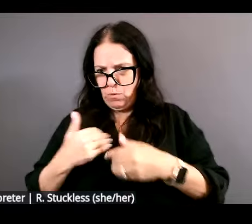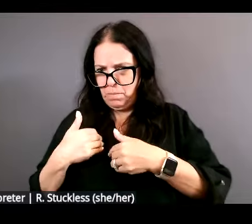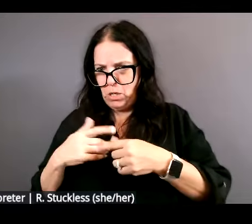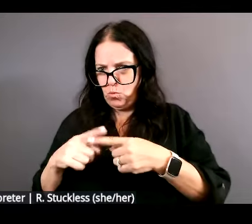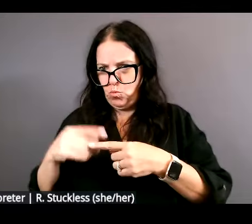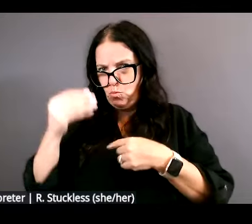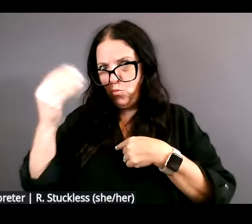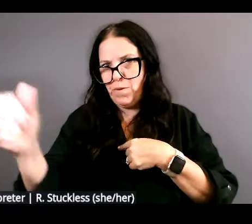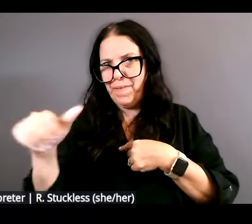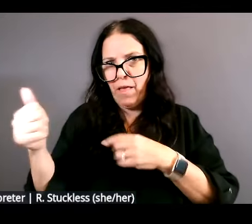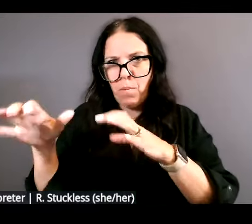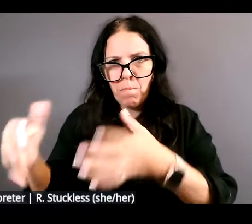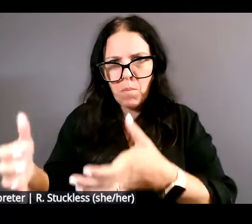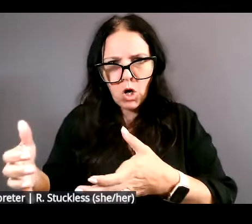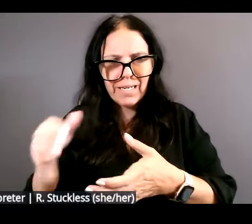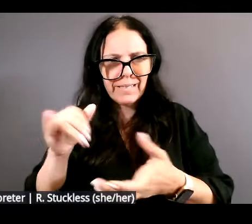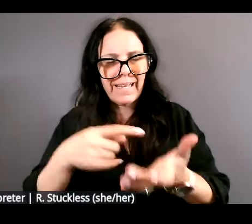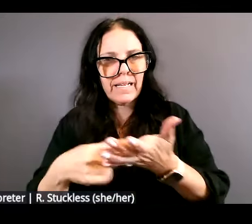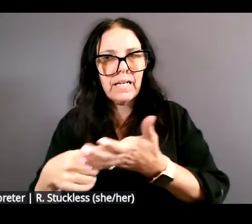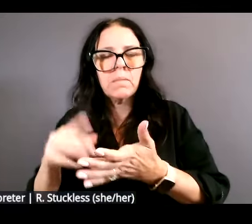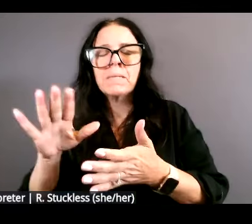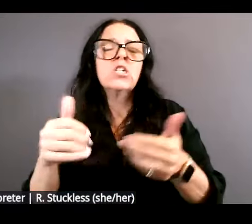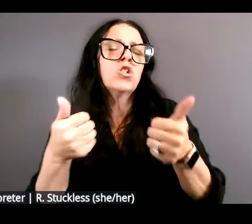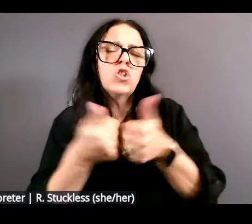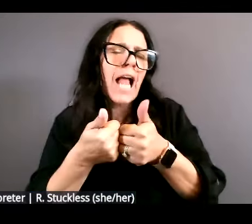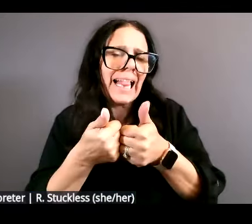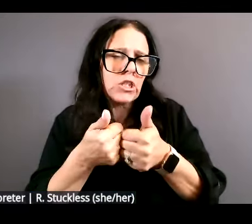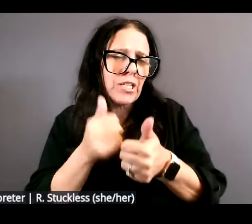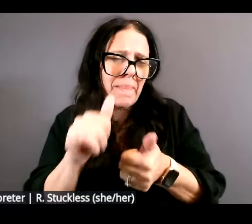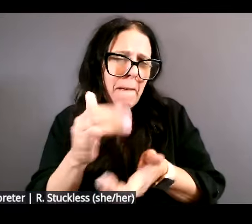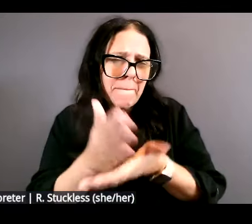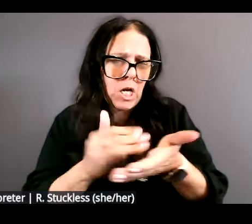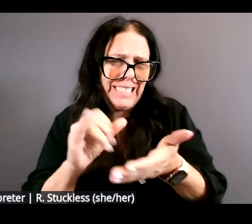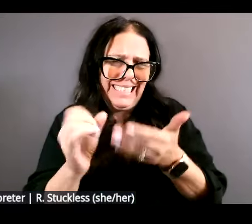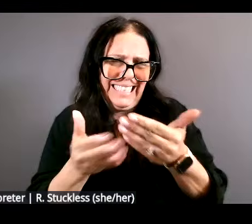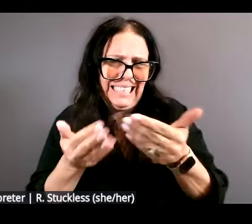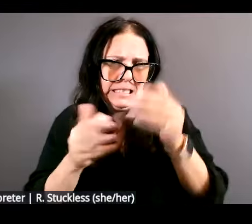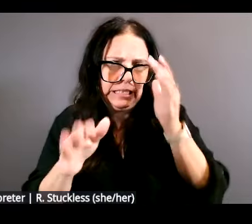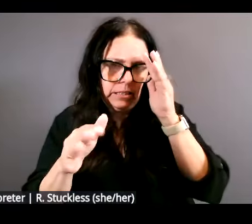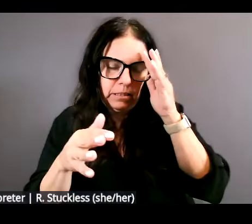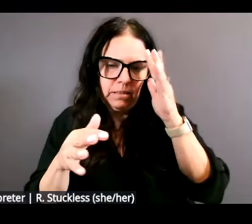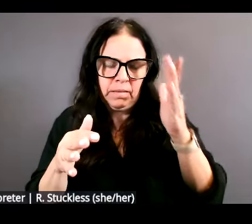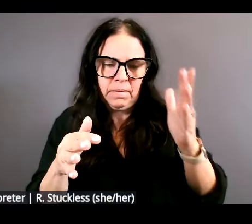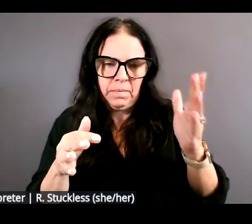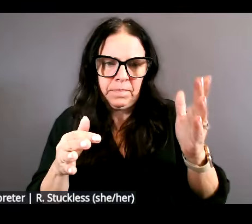being addressed? Like a challenge is simple, right? When we get challenges in, I